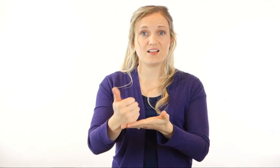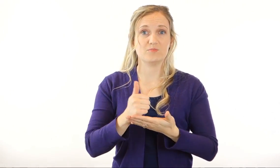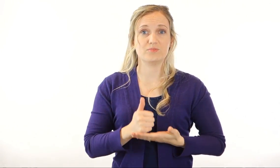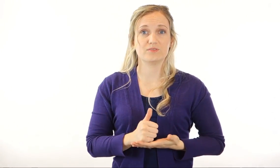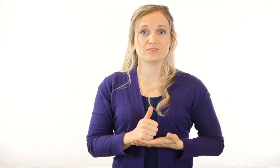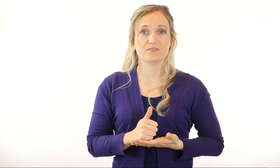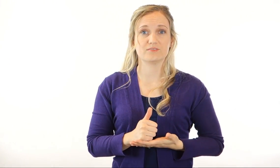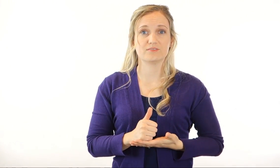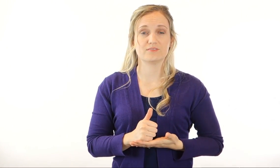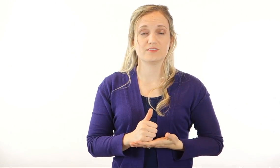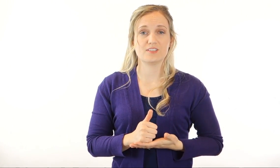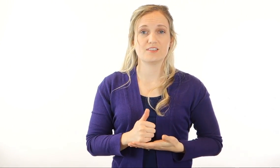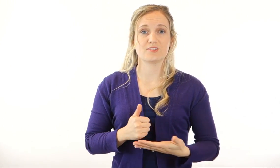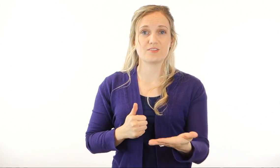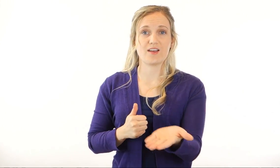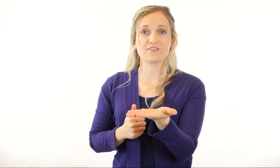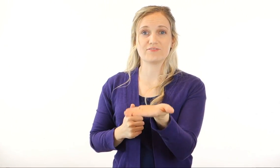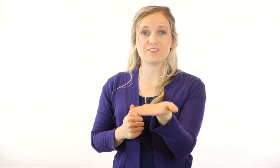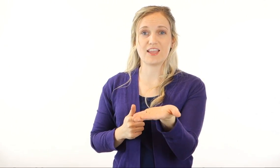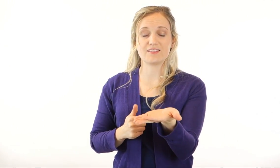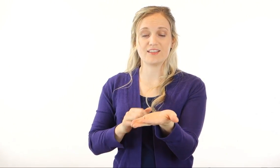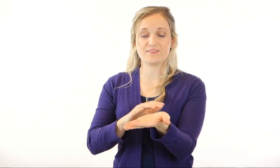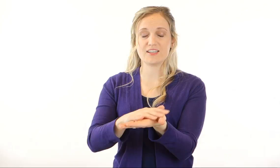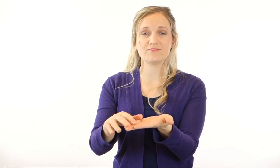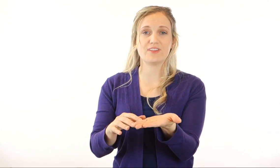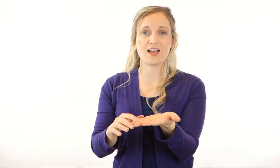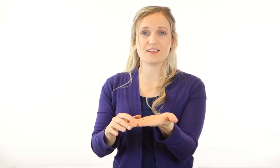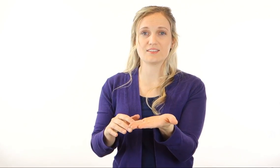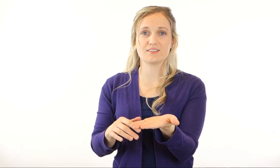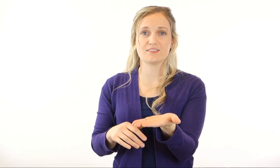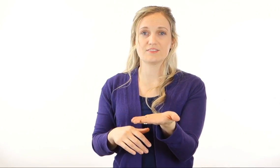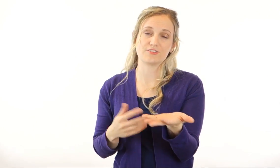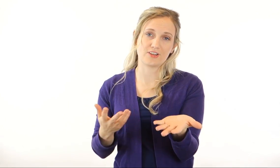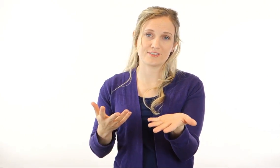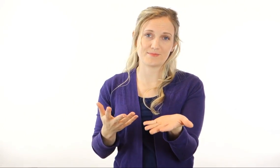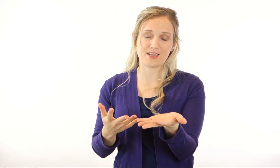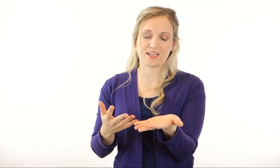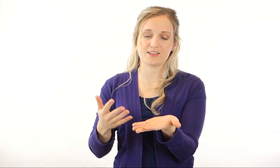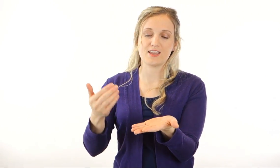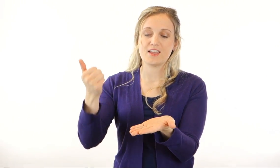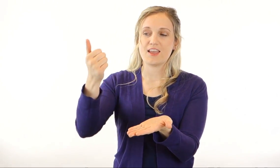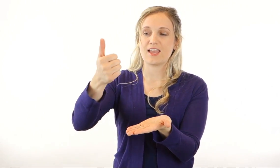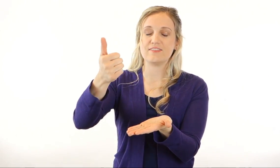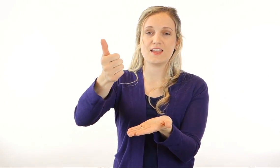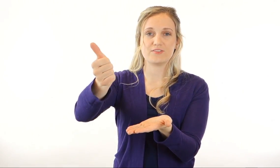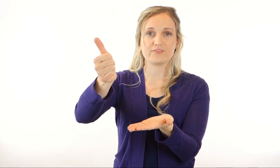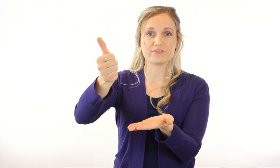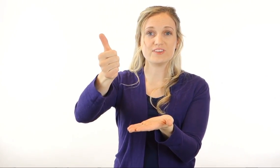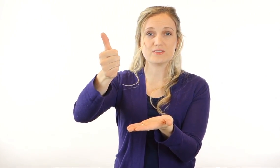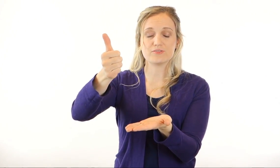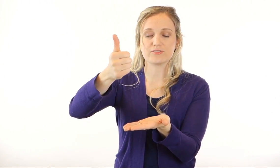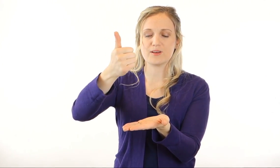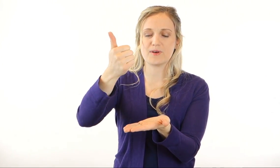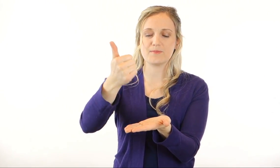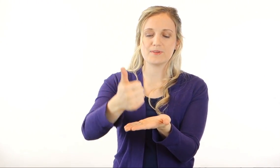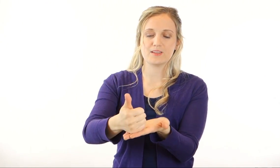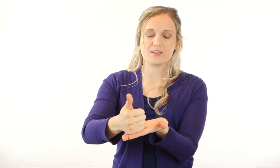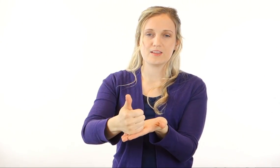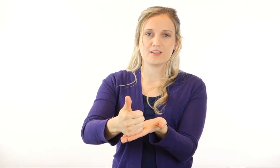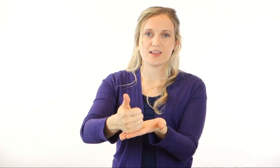Help. So you have your left hand flat, your non-dominant hand, and then you have your fist with your thumb up, and